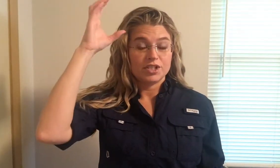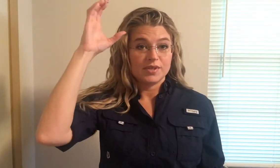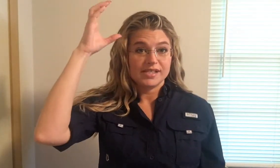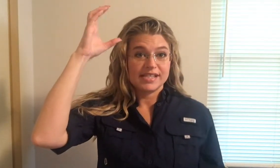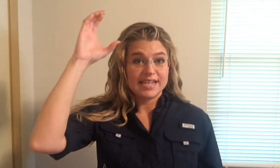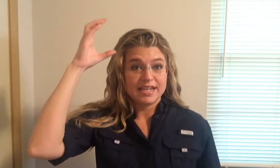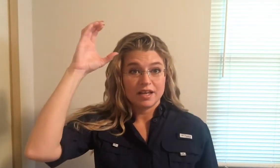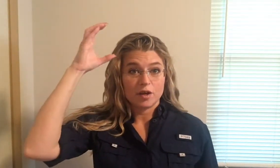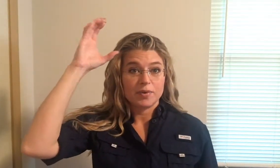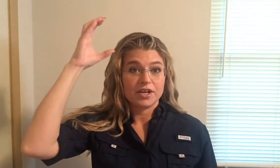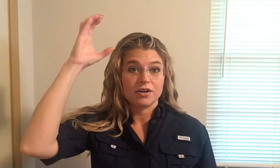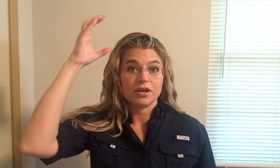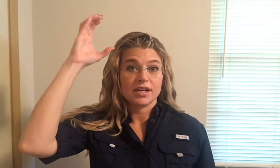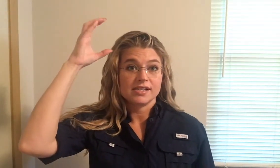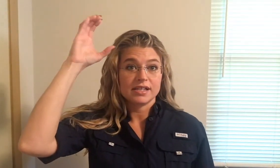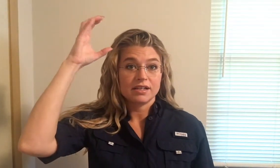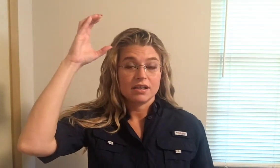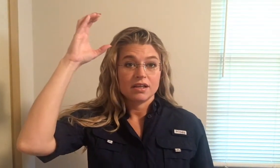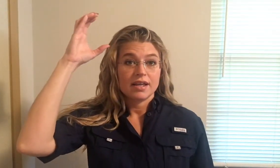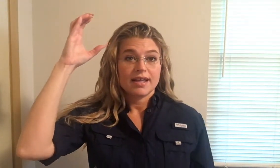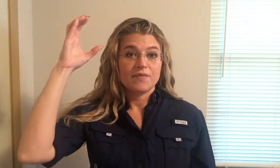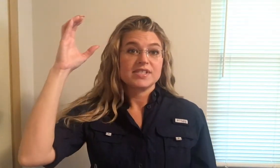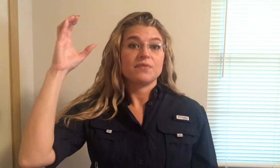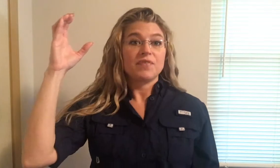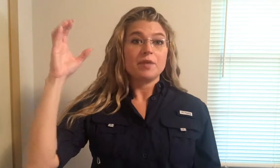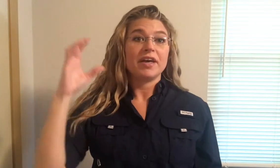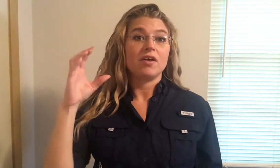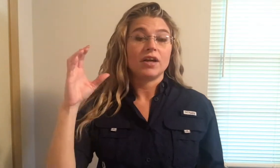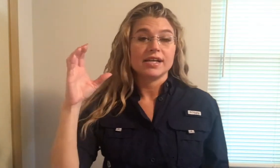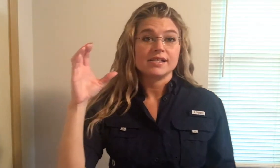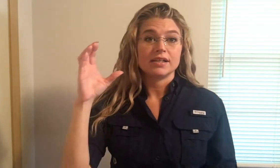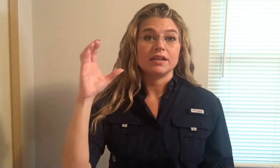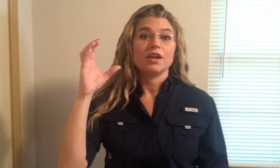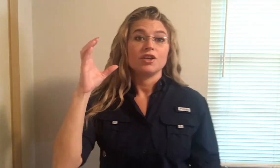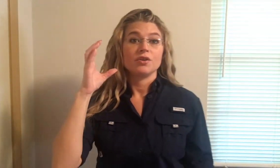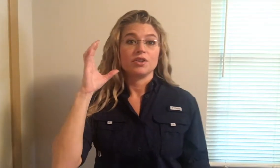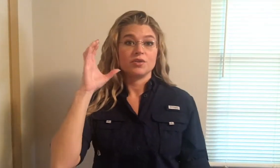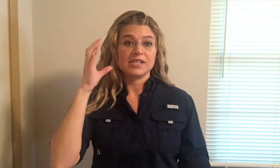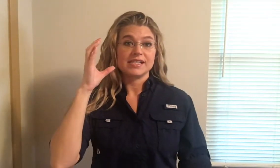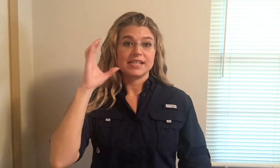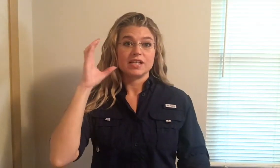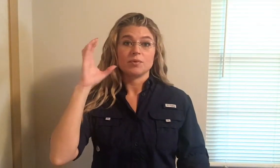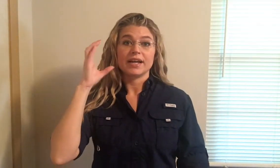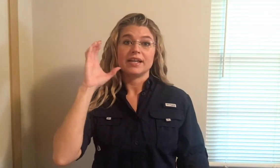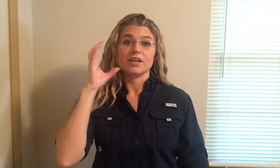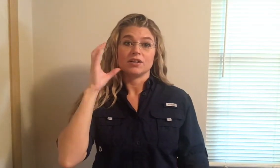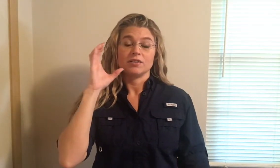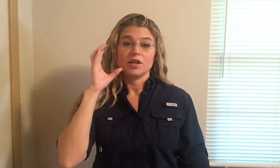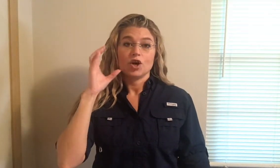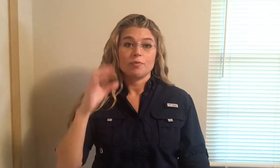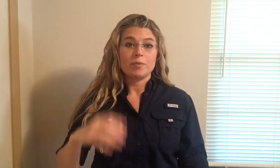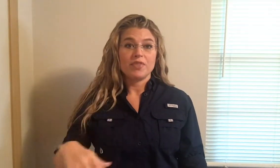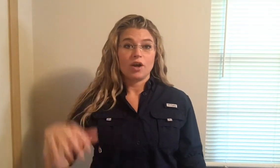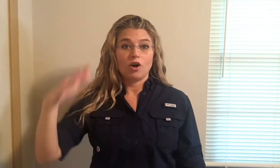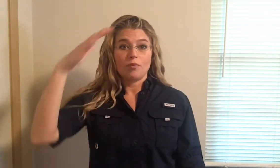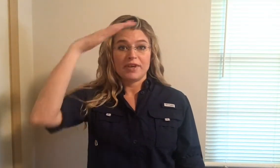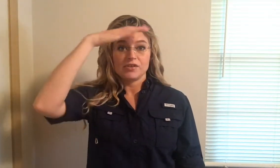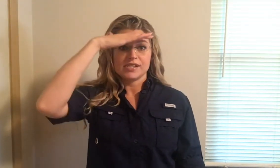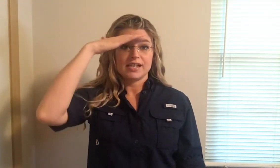a C up here, cousin. If it's a female cousin, you can do the C right here. Remember that all male signs